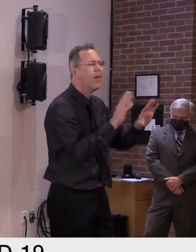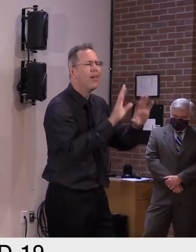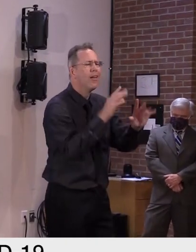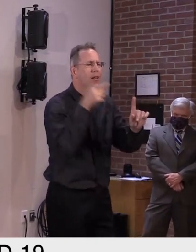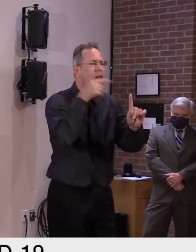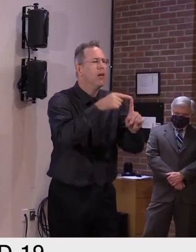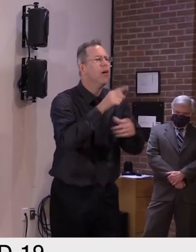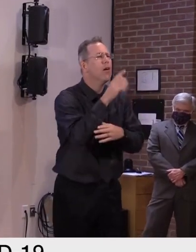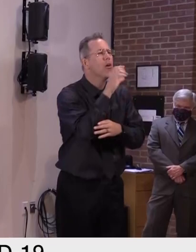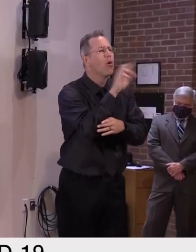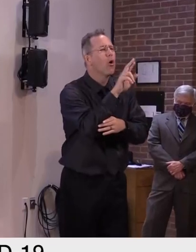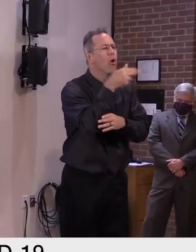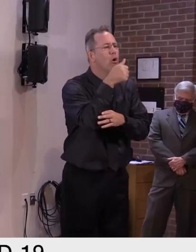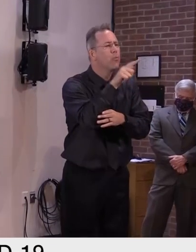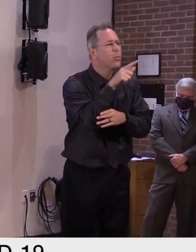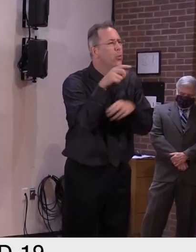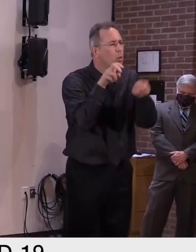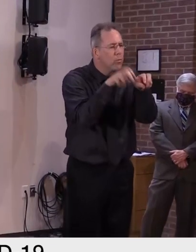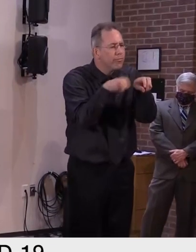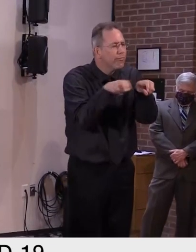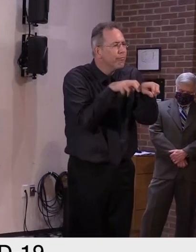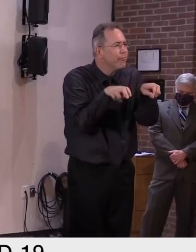Avery Powell, WCAX.